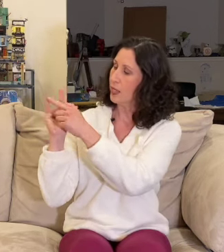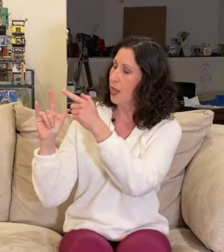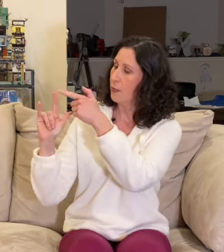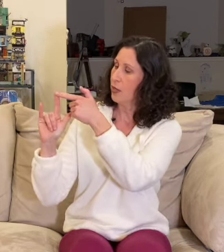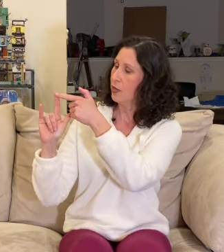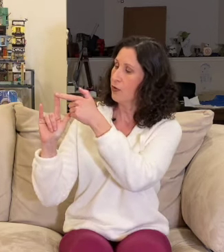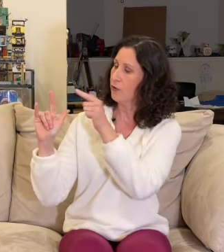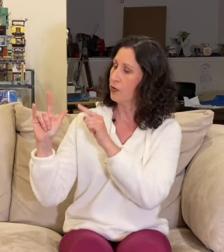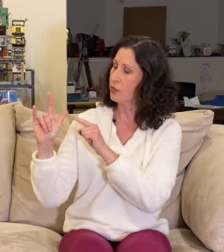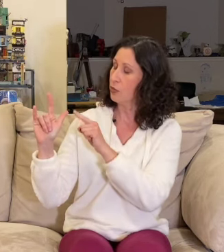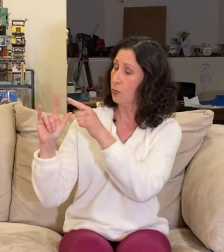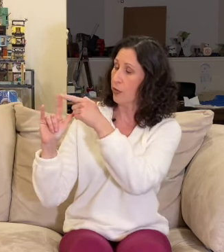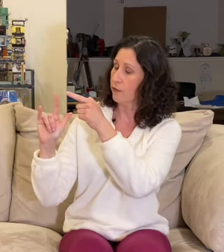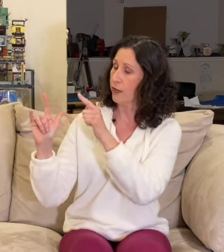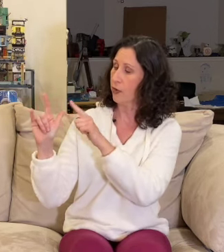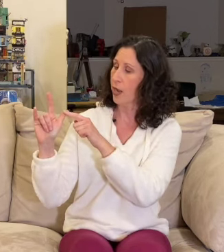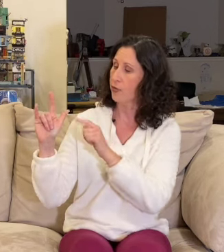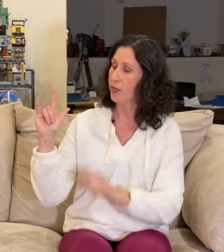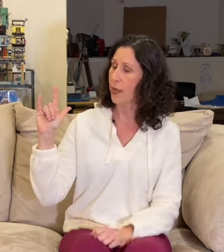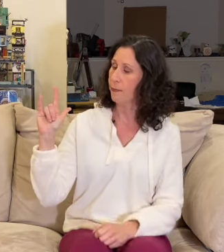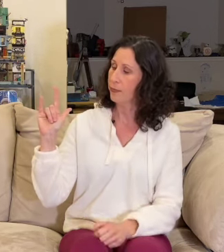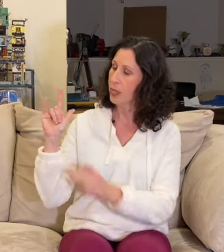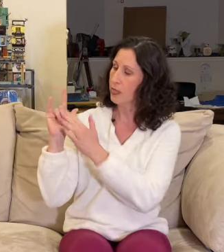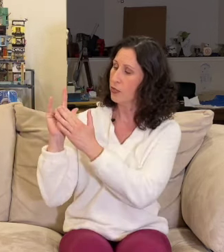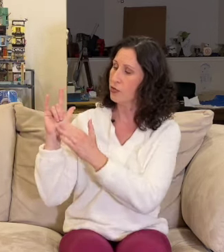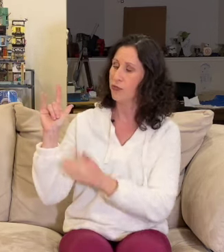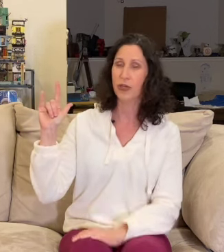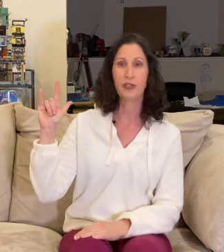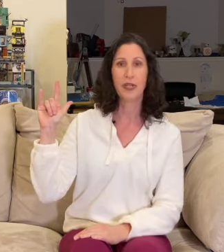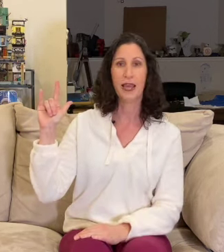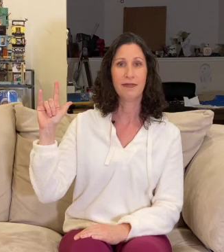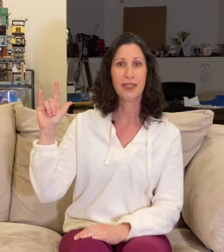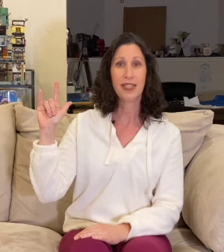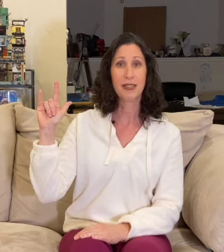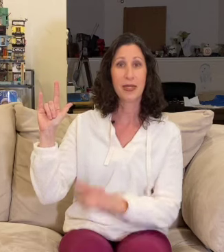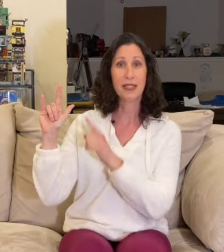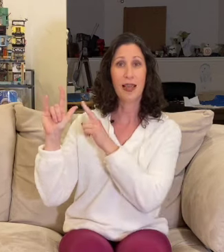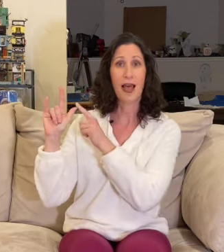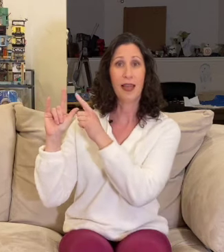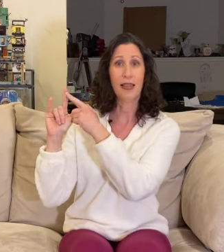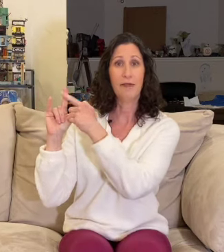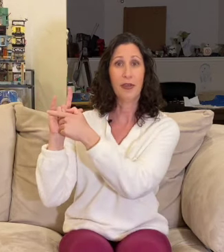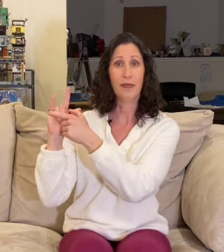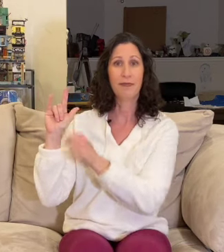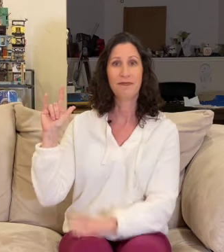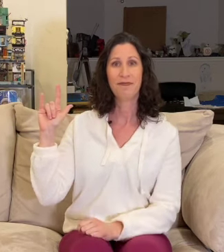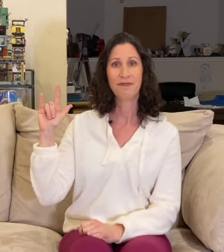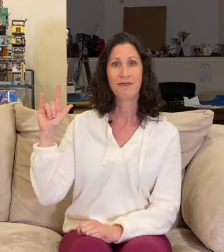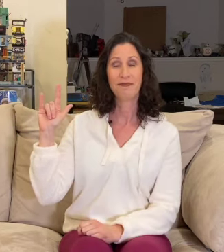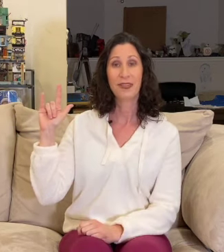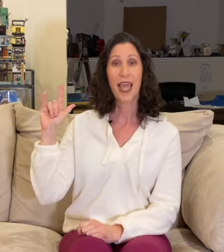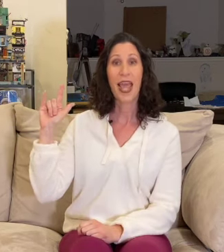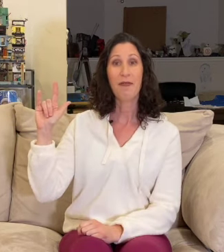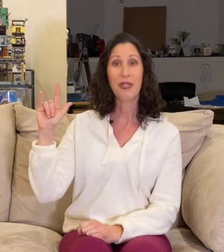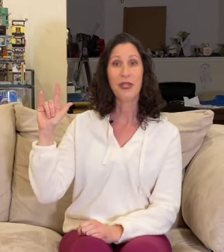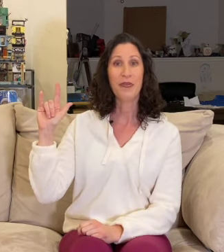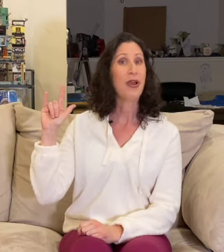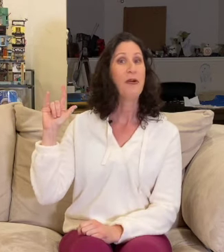up, your pointer finger, and your thumb. The other two fingers are down. This means I love you. And we do. We